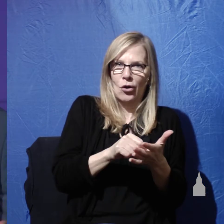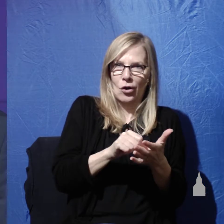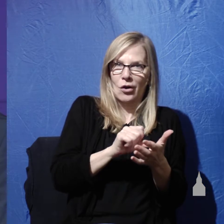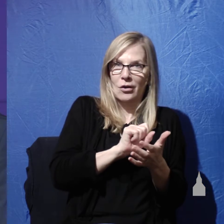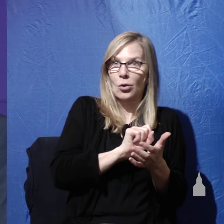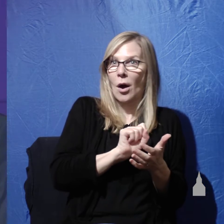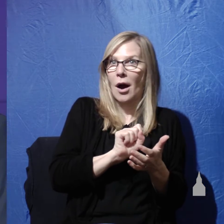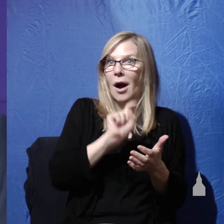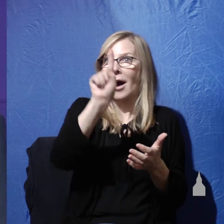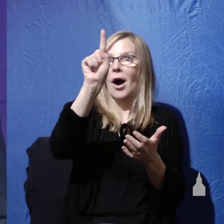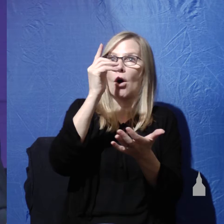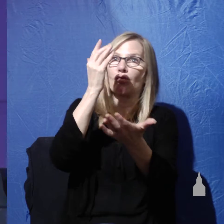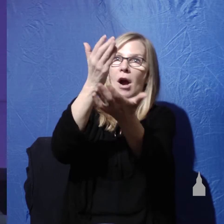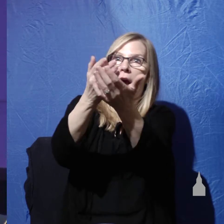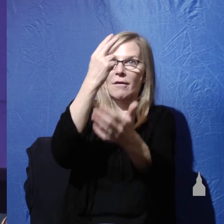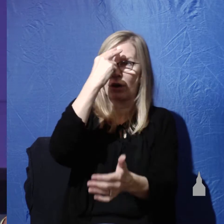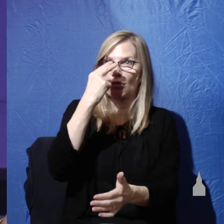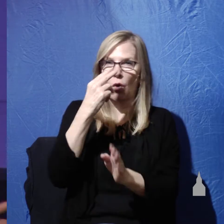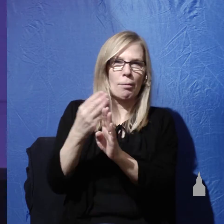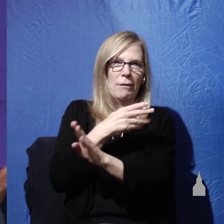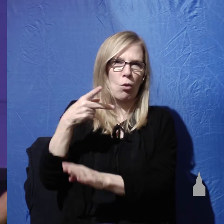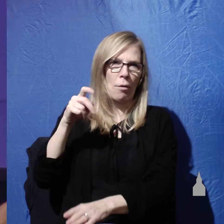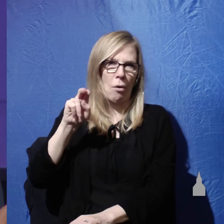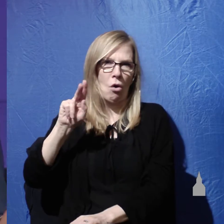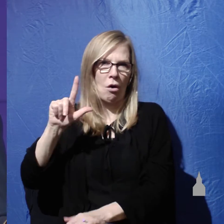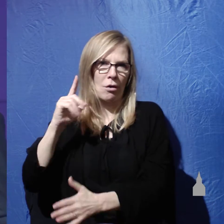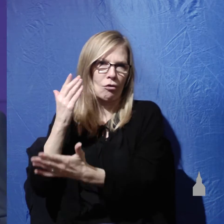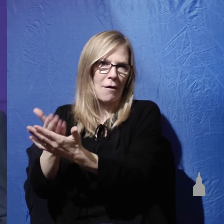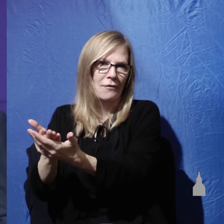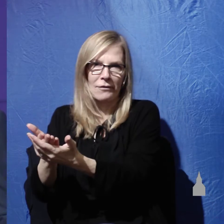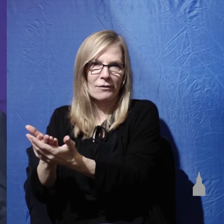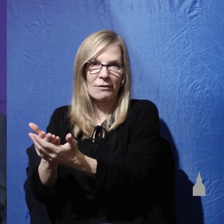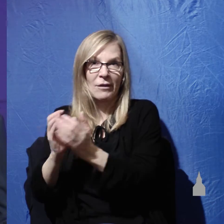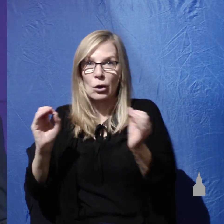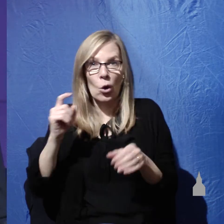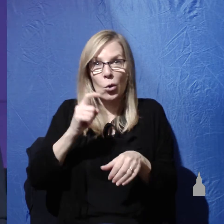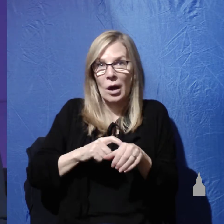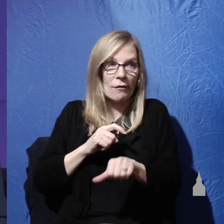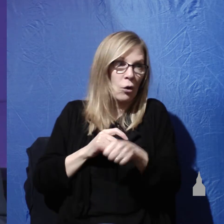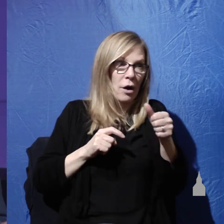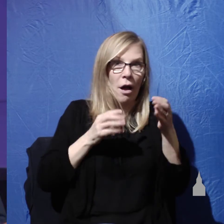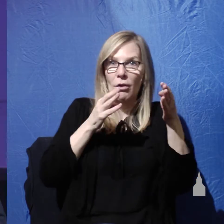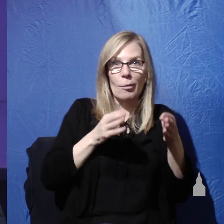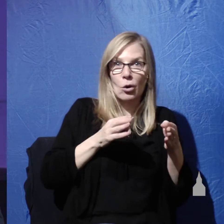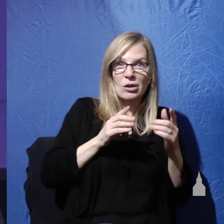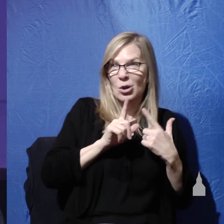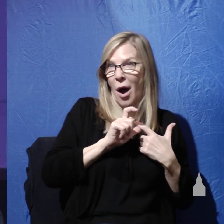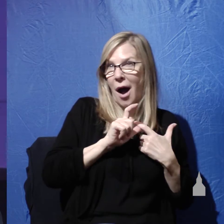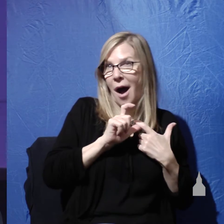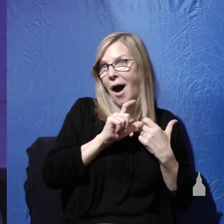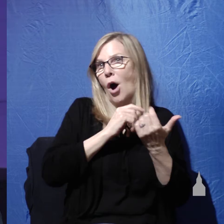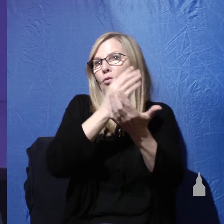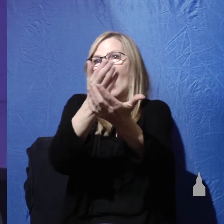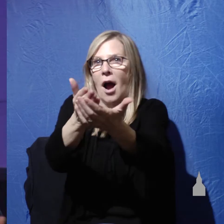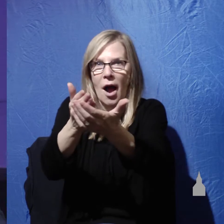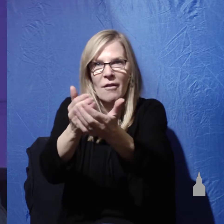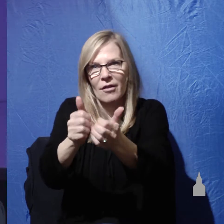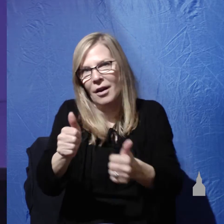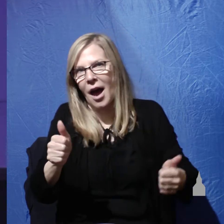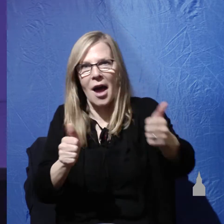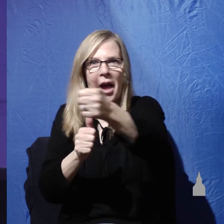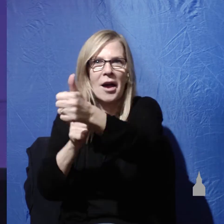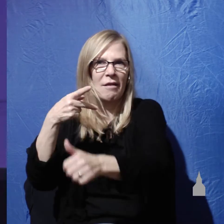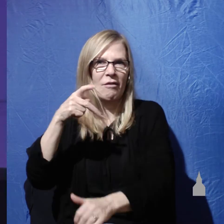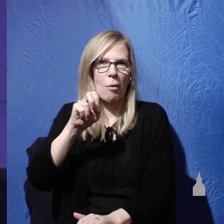to arrive in Rome before Paul arrived there, nor would there have been time for anybody else to get there in time if they traveled by